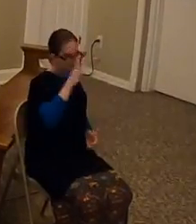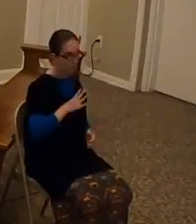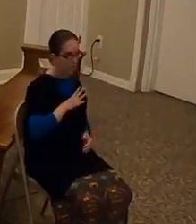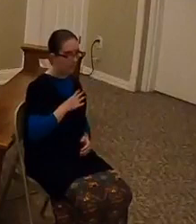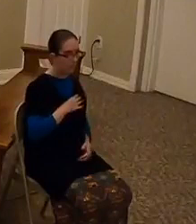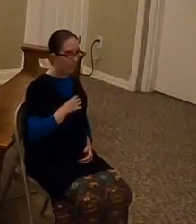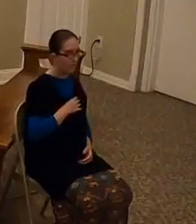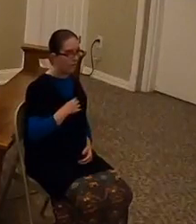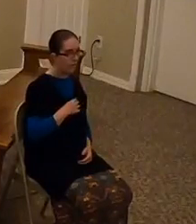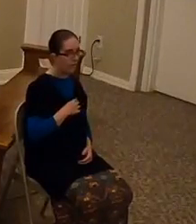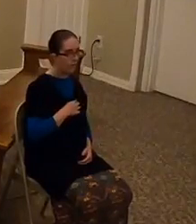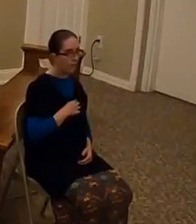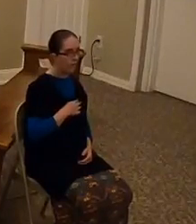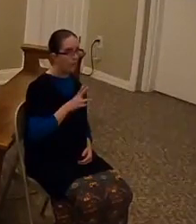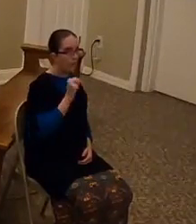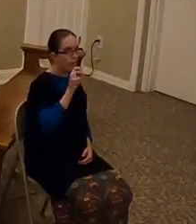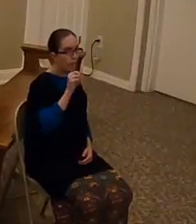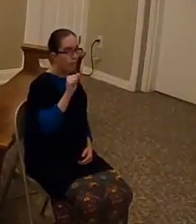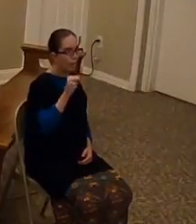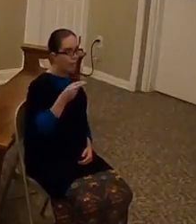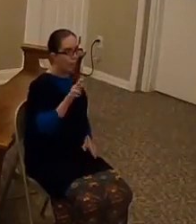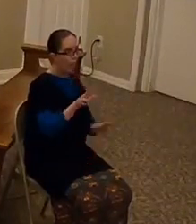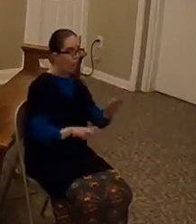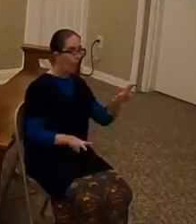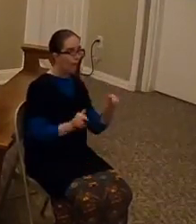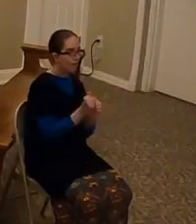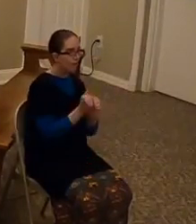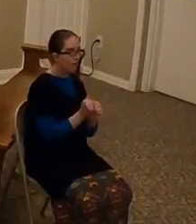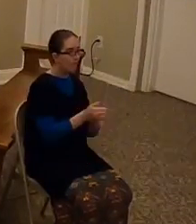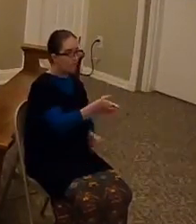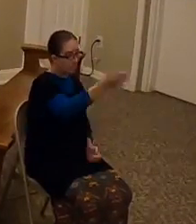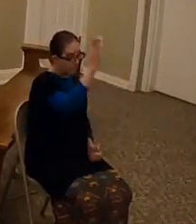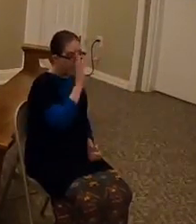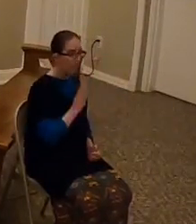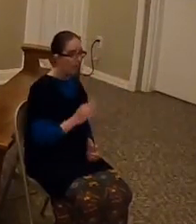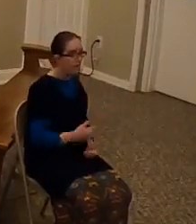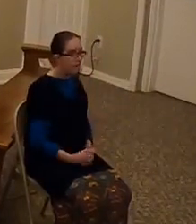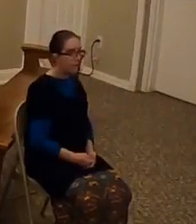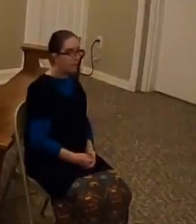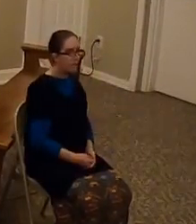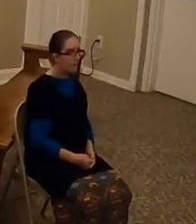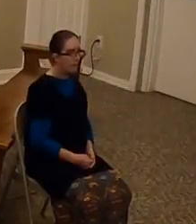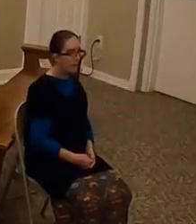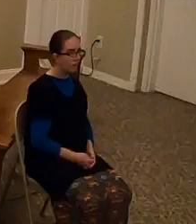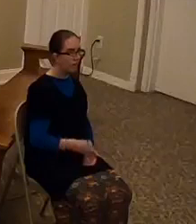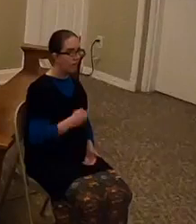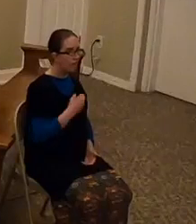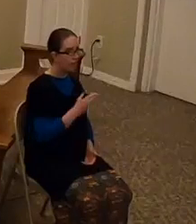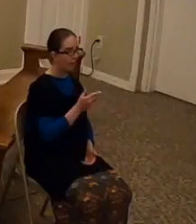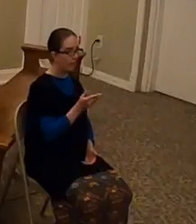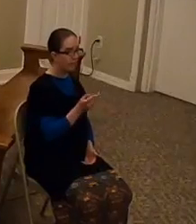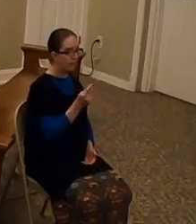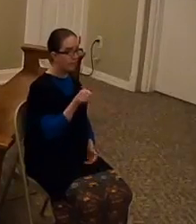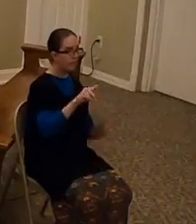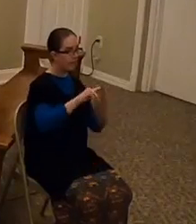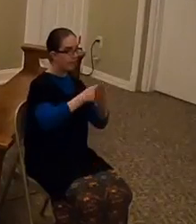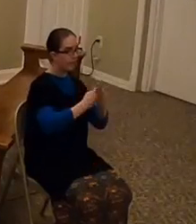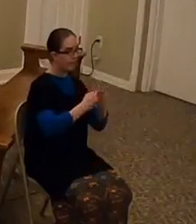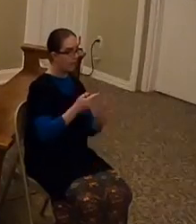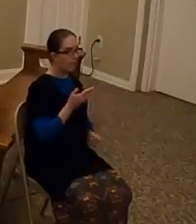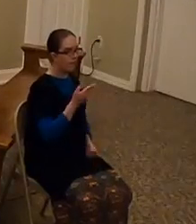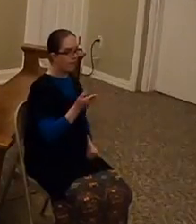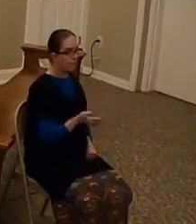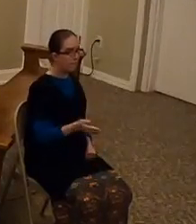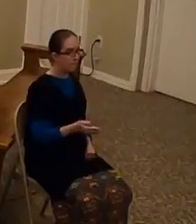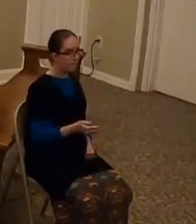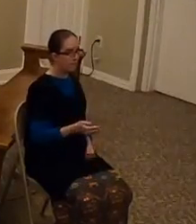his generations. Look at this. And Noah walked with God. There's the key right there.